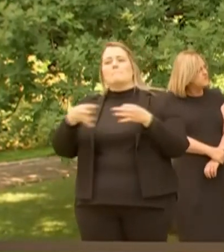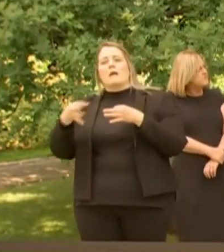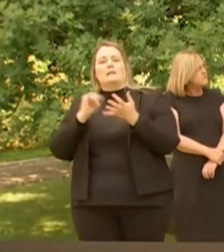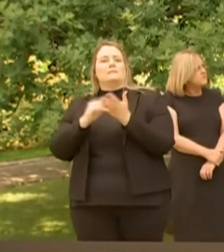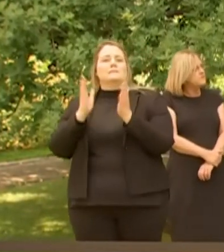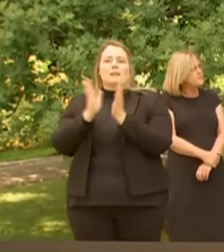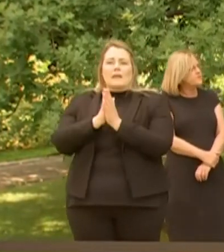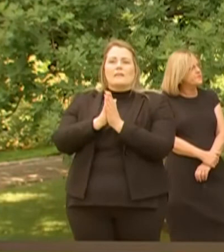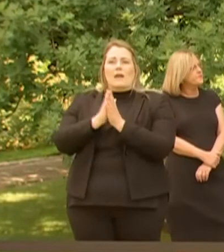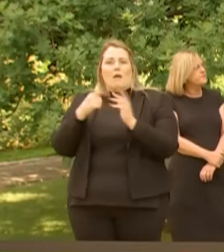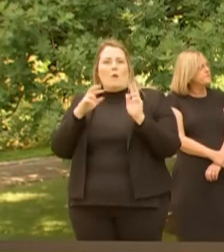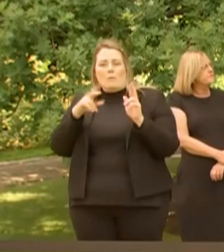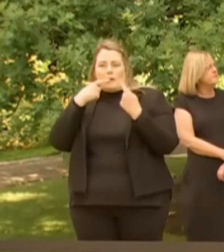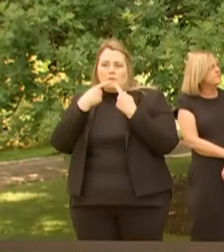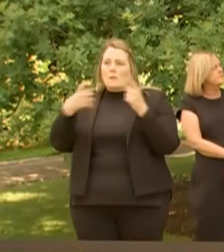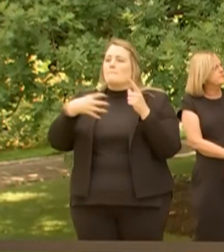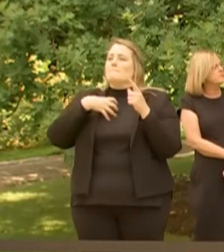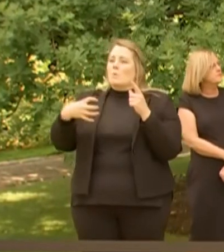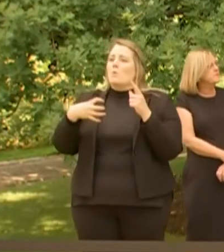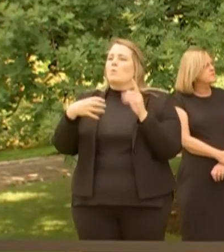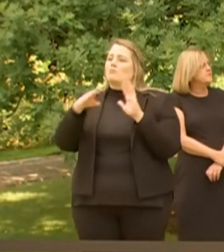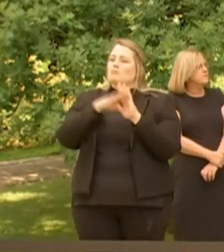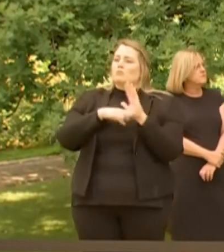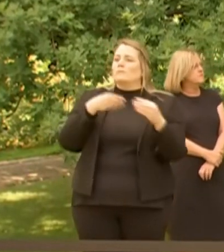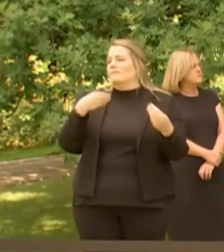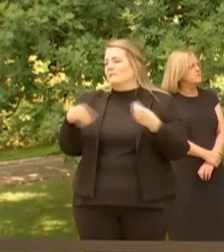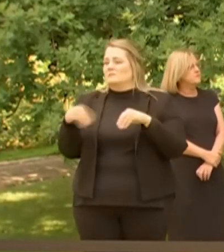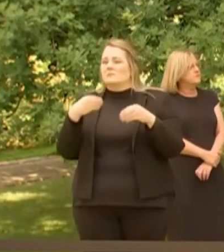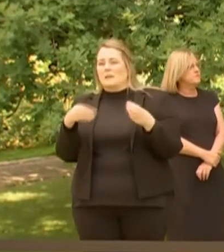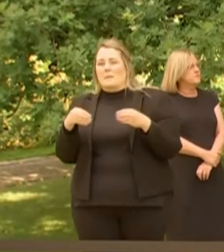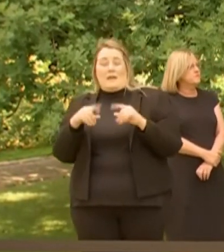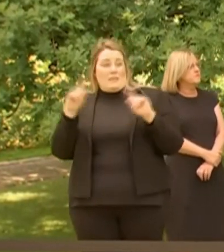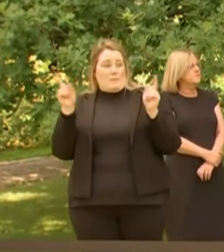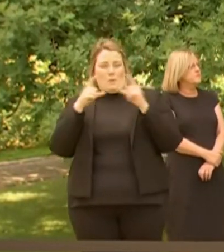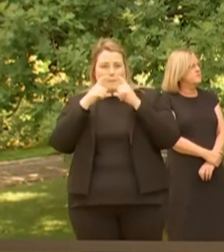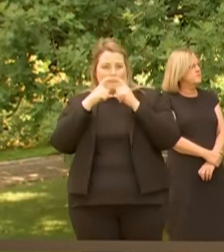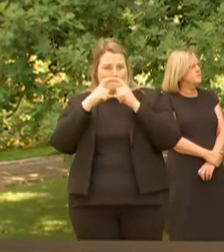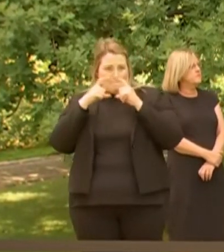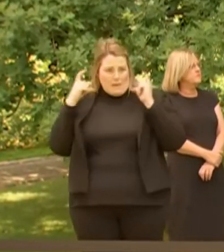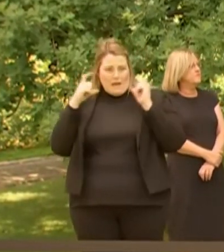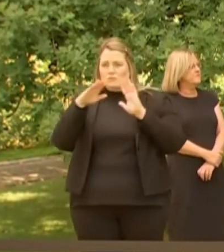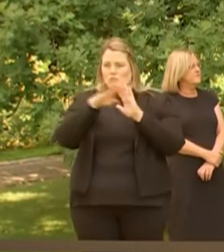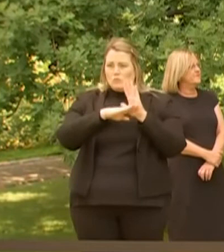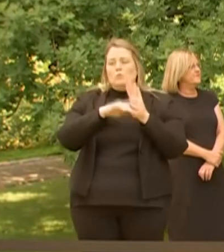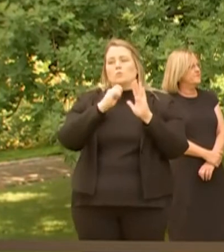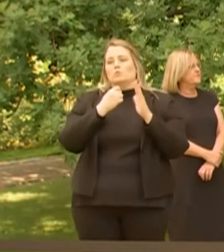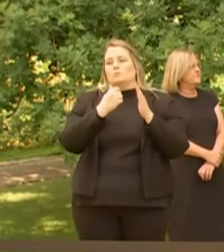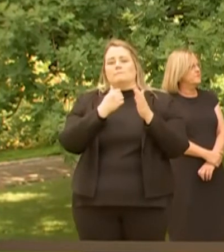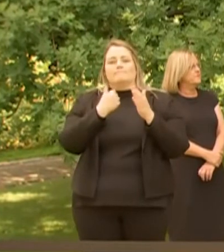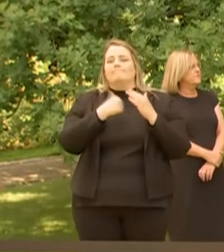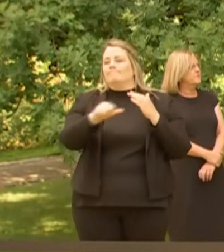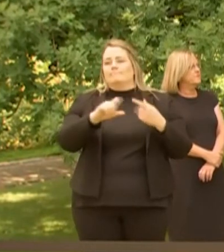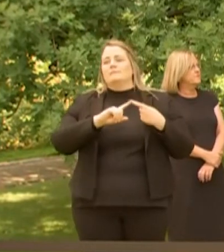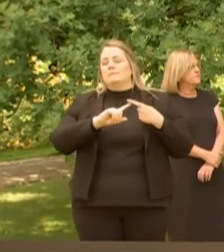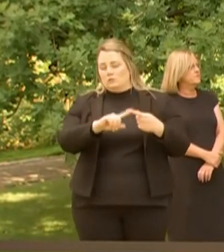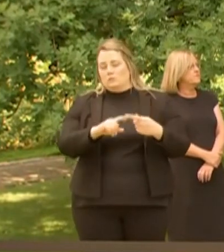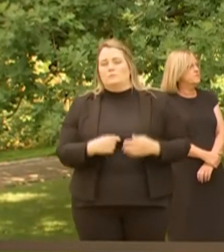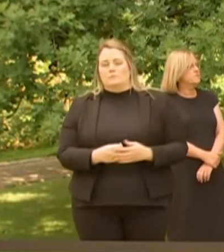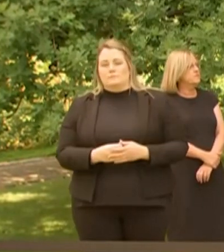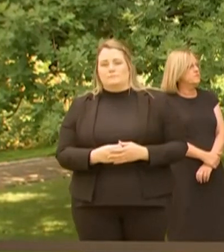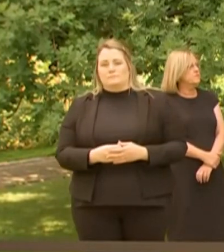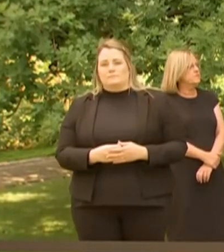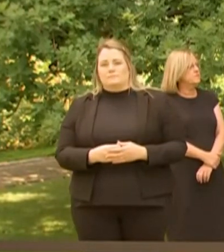forward to being able to make those. I've got no advice at this stage that the mask rules will change. I'm not saying that won't happen, but I've got no advice to